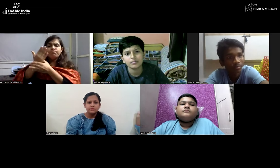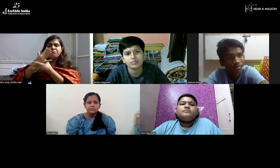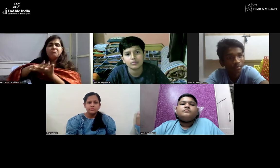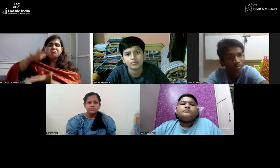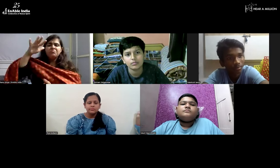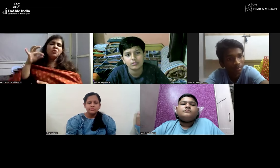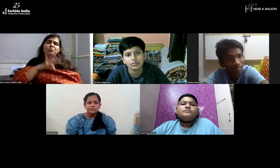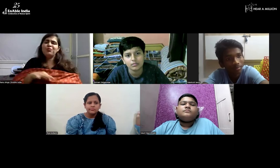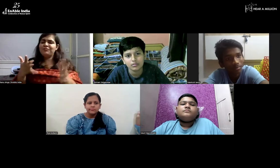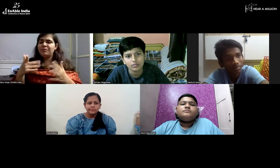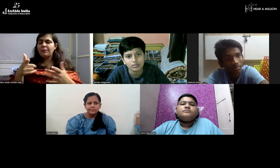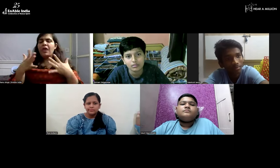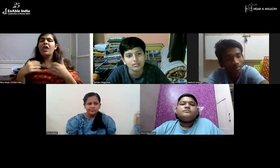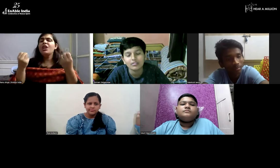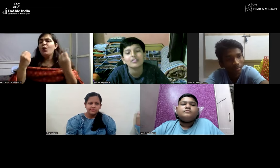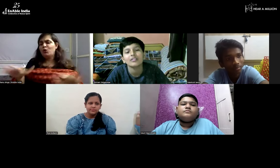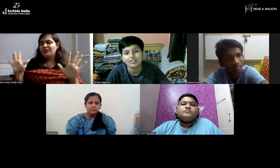Mantosh. Okay.